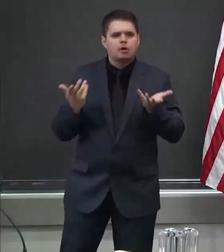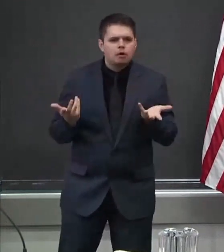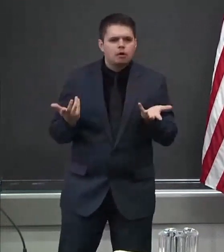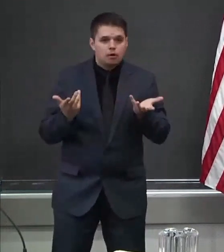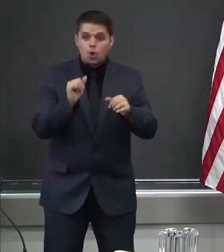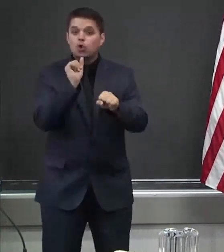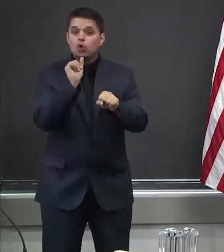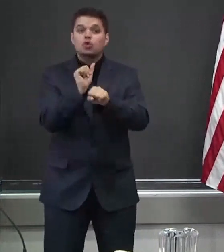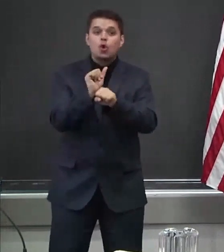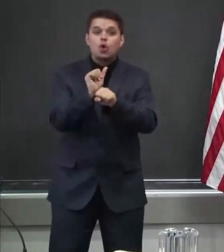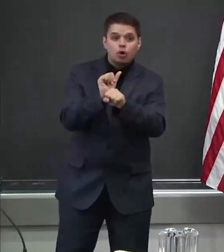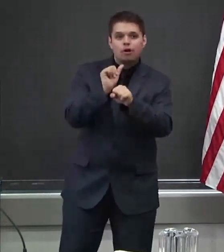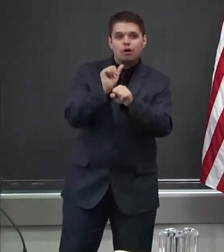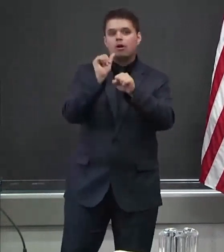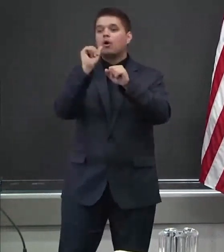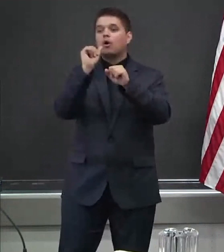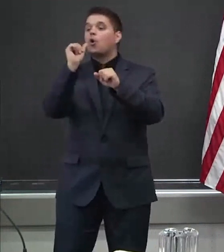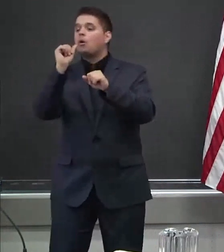for offices,